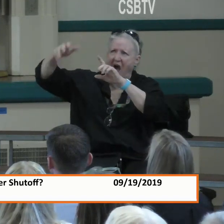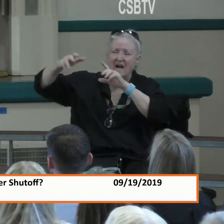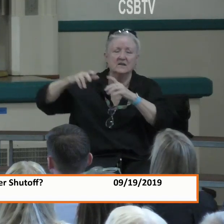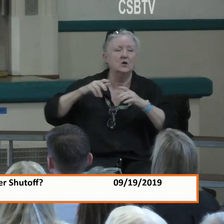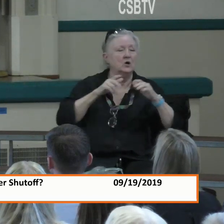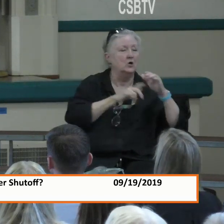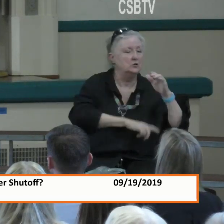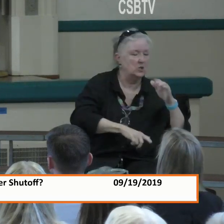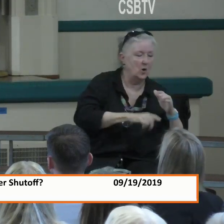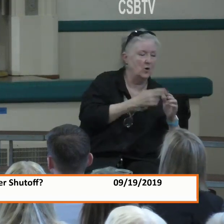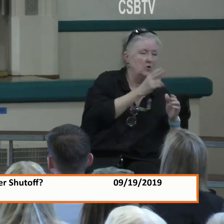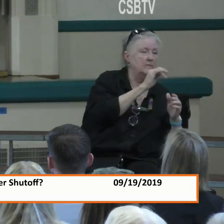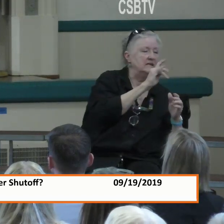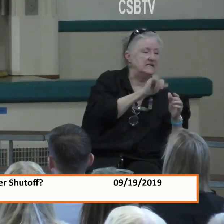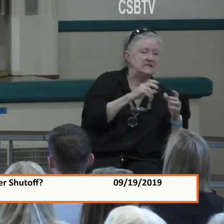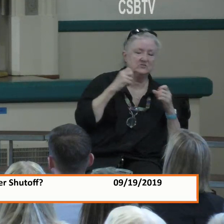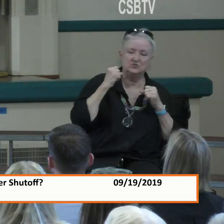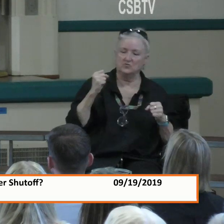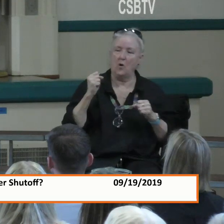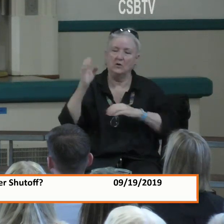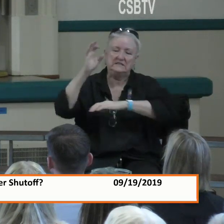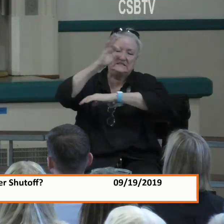very strong sundowner winds.